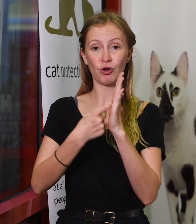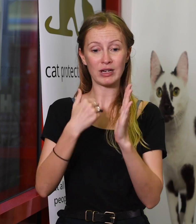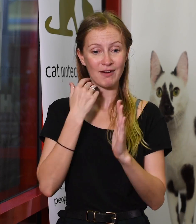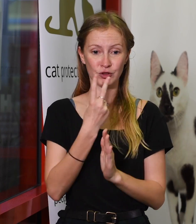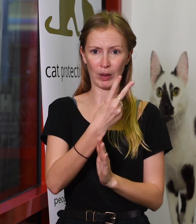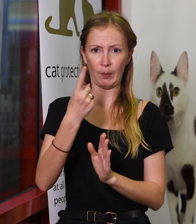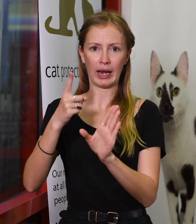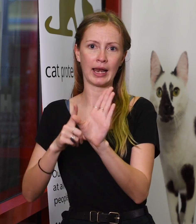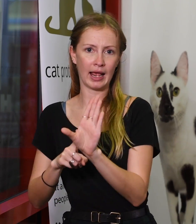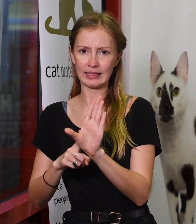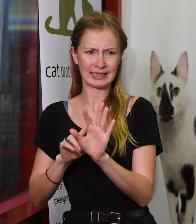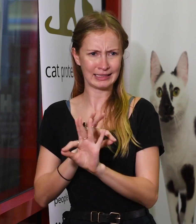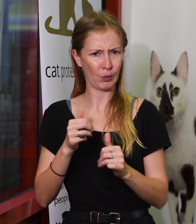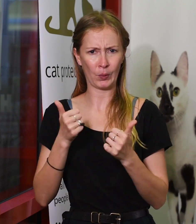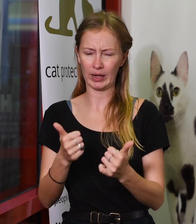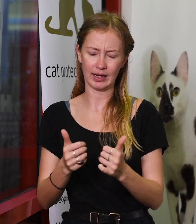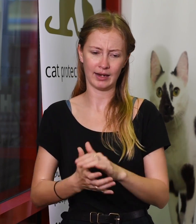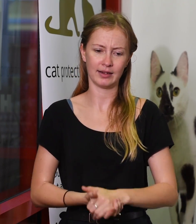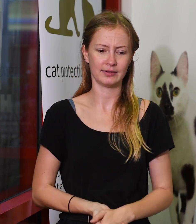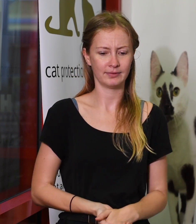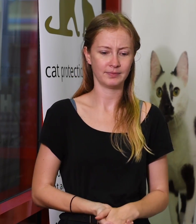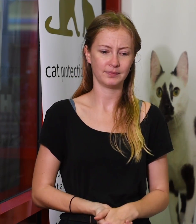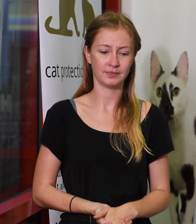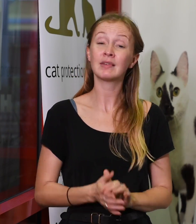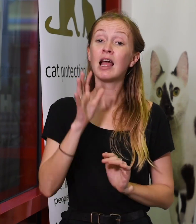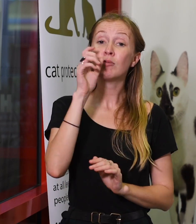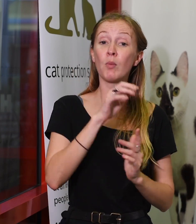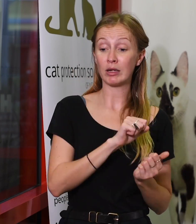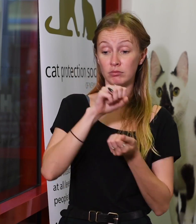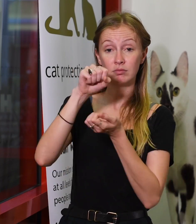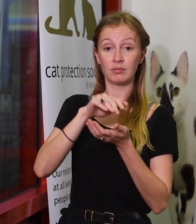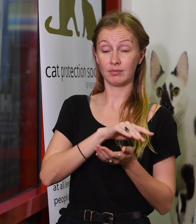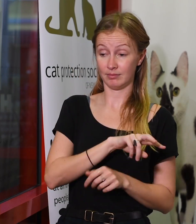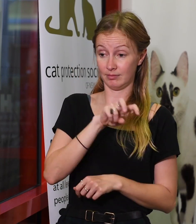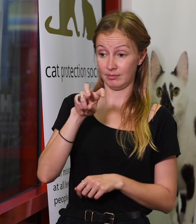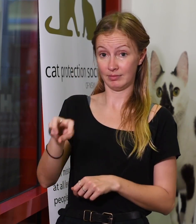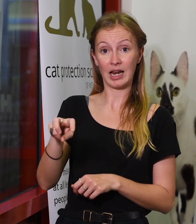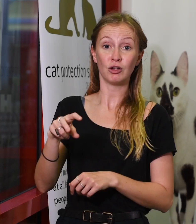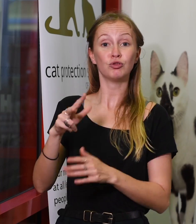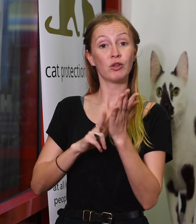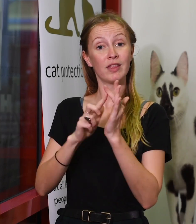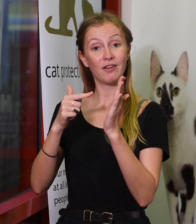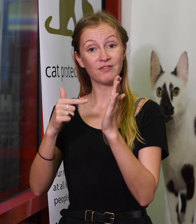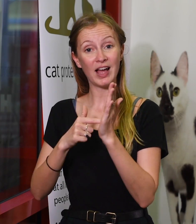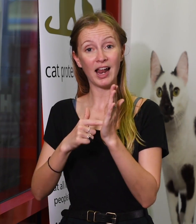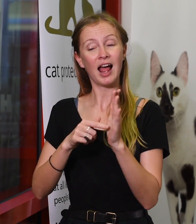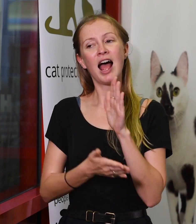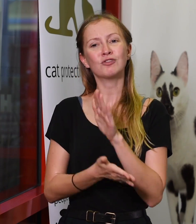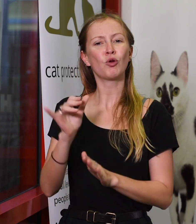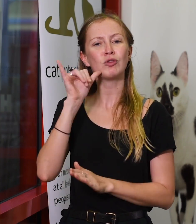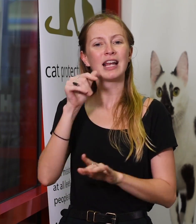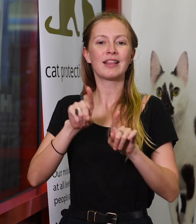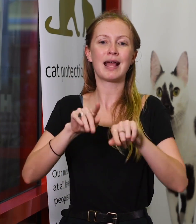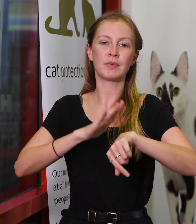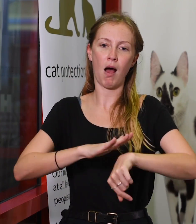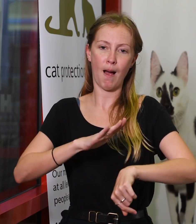not be good. And remember also that when you take your cat to the vets, you're also taking it to the dentist. And cats